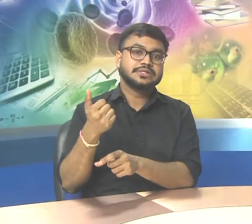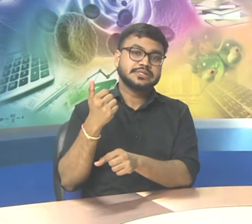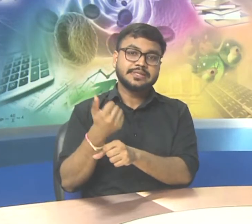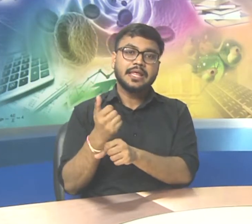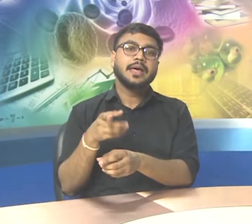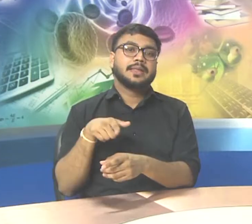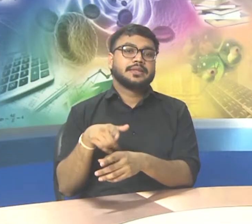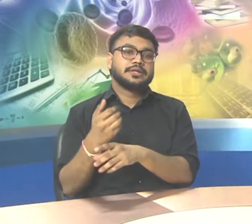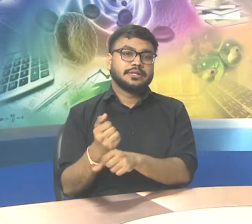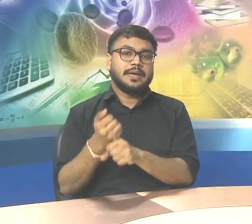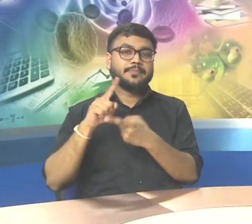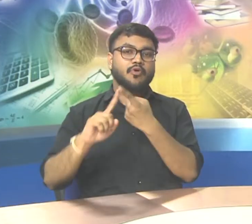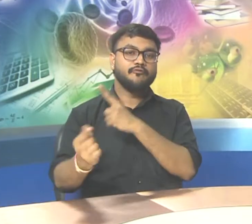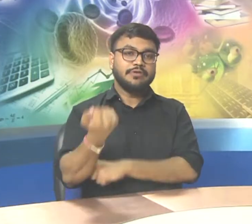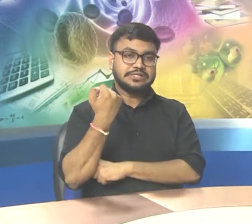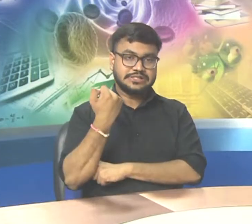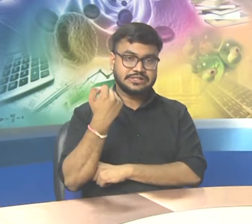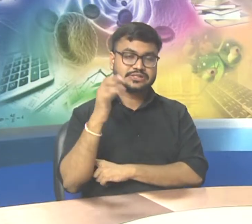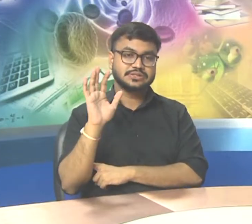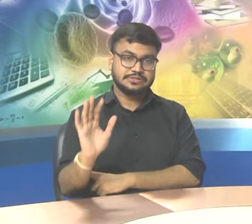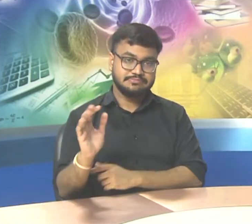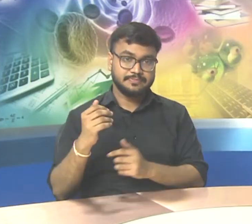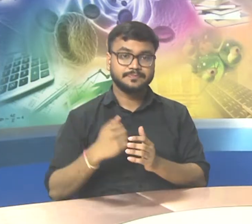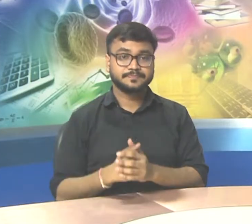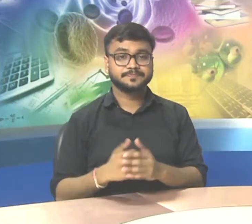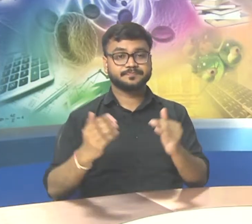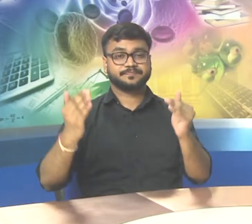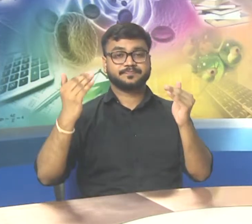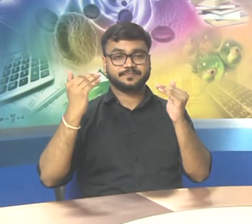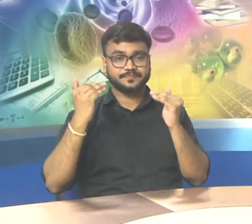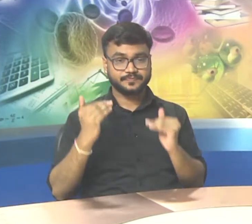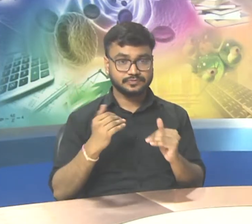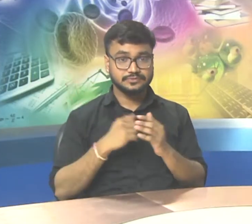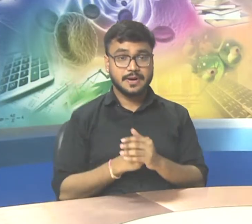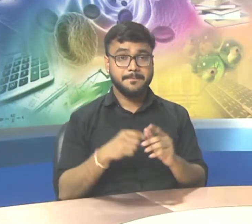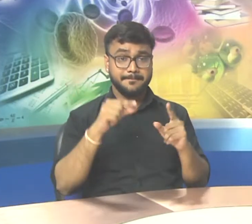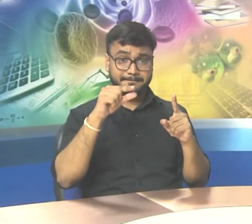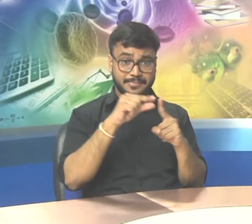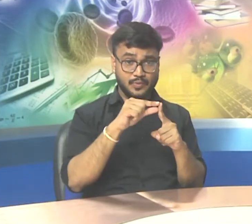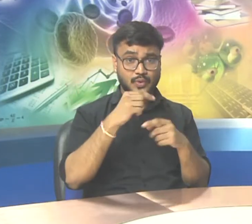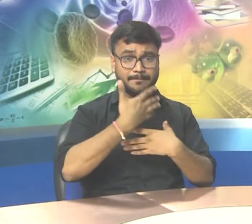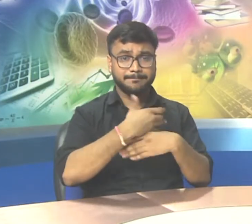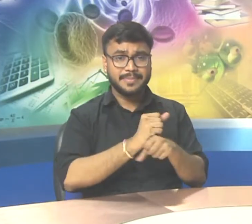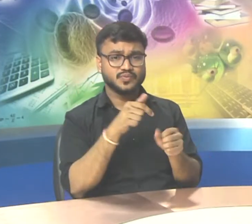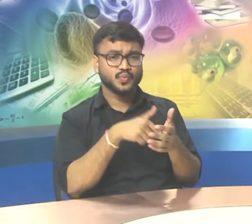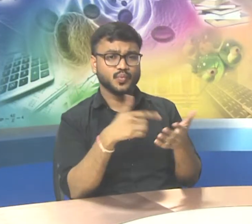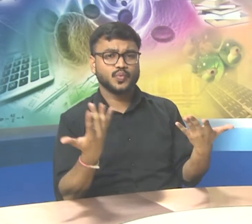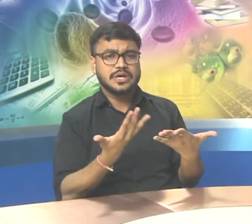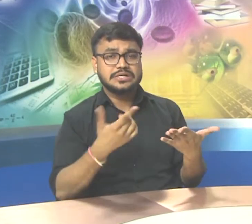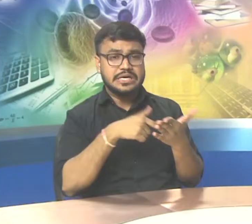1 gram of protein gives 4 kilocalories of